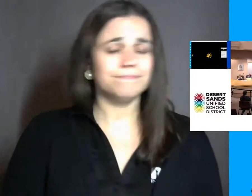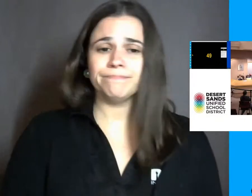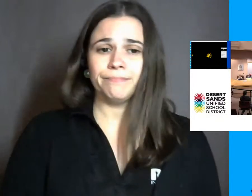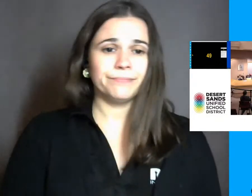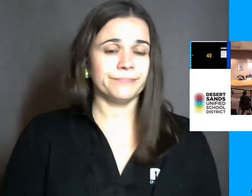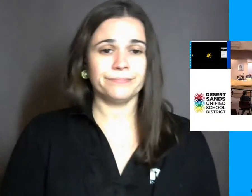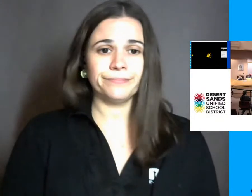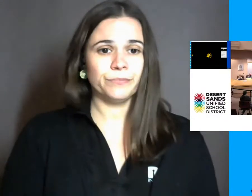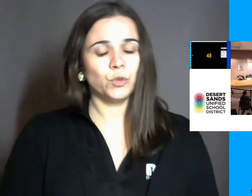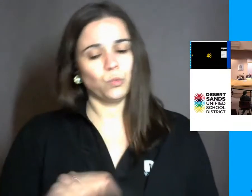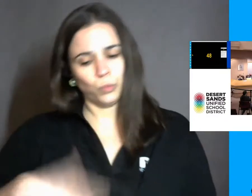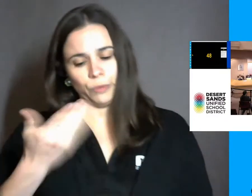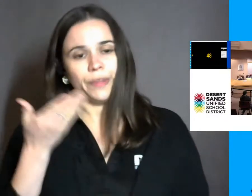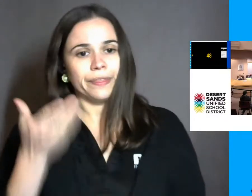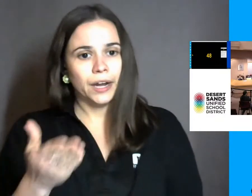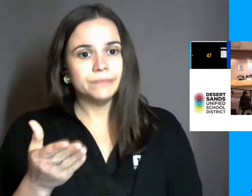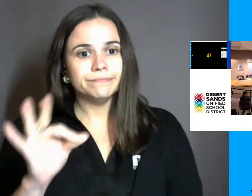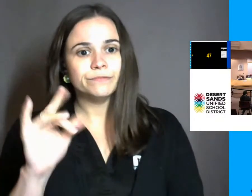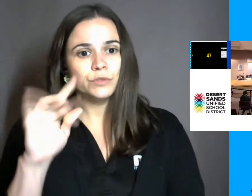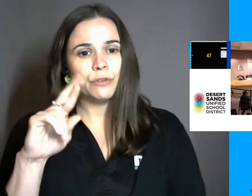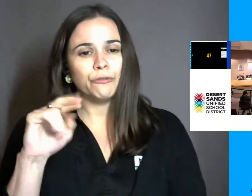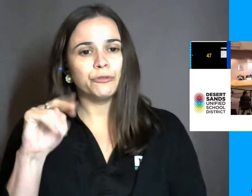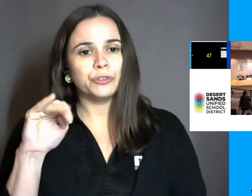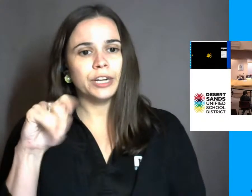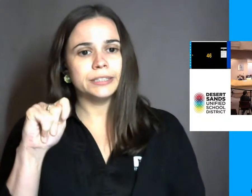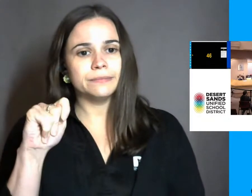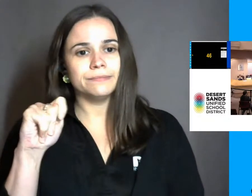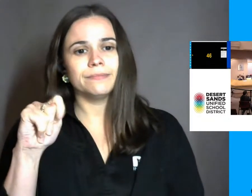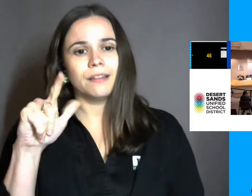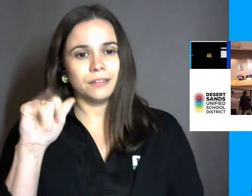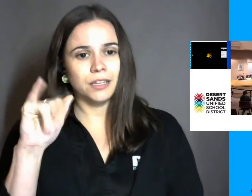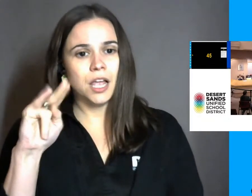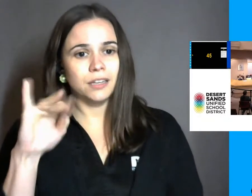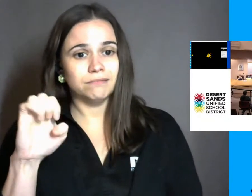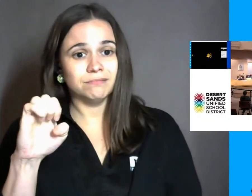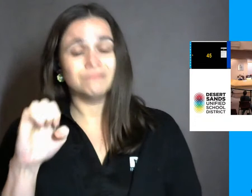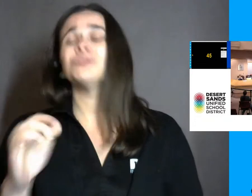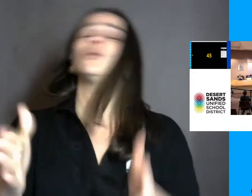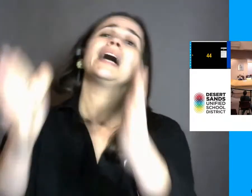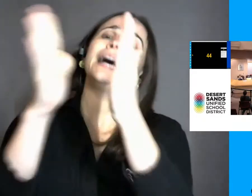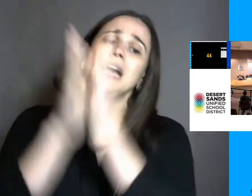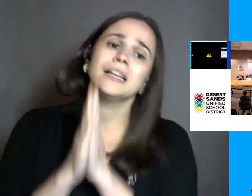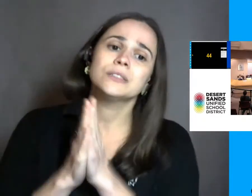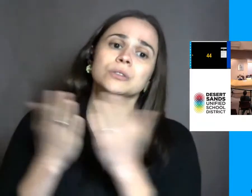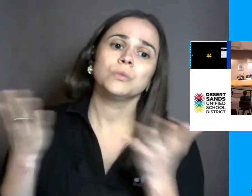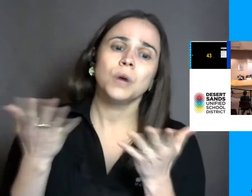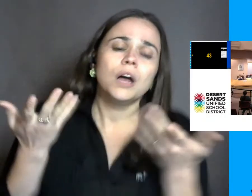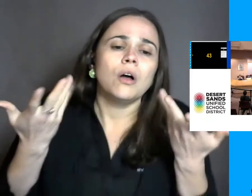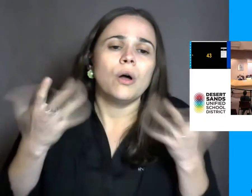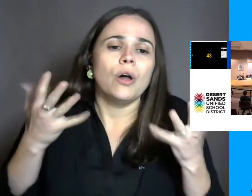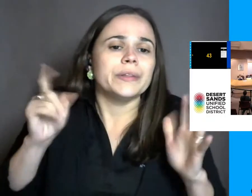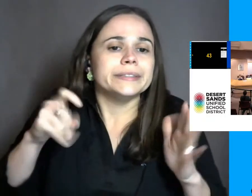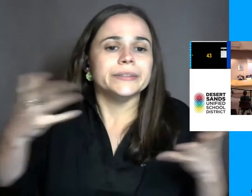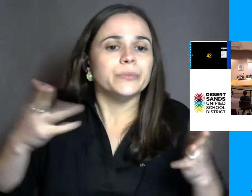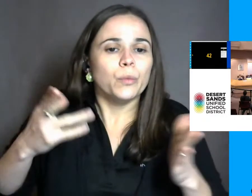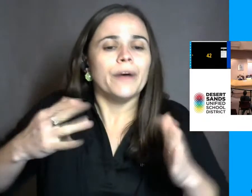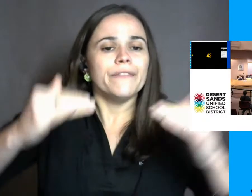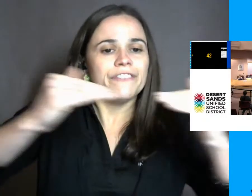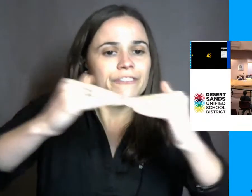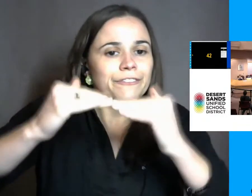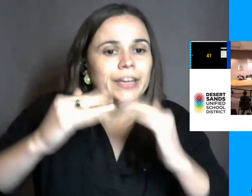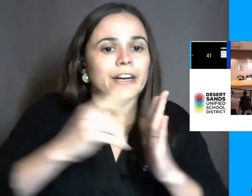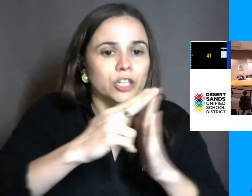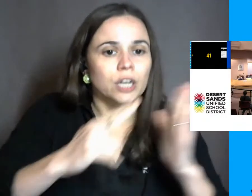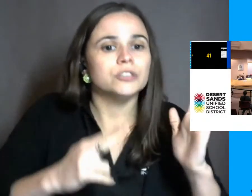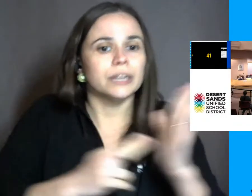So all I ask of you, board members, cabinet members, is give us a fair contract that we deserve and the respect